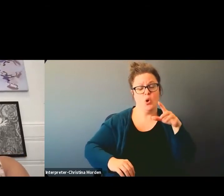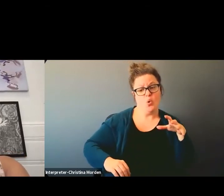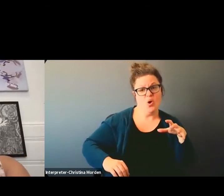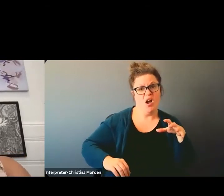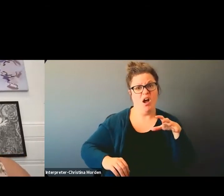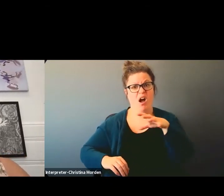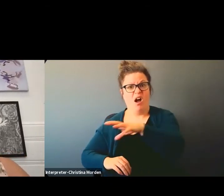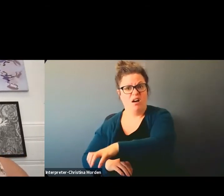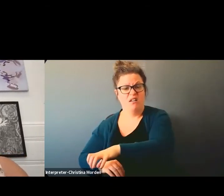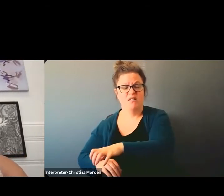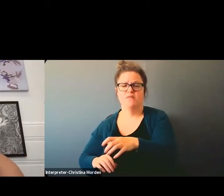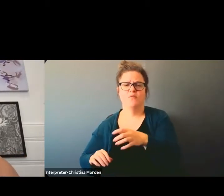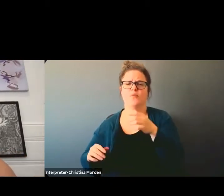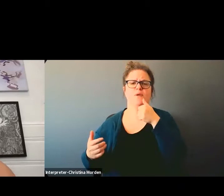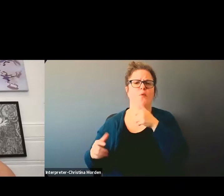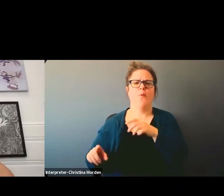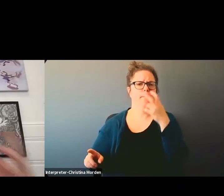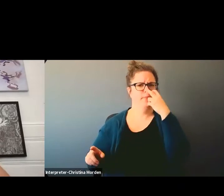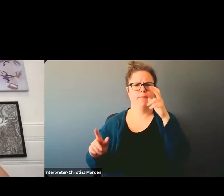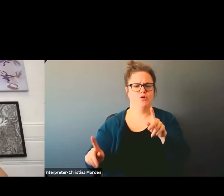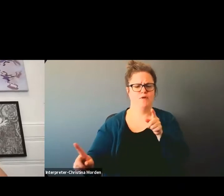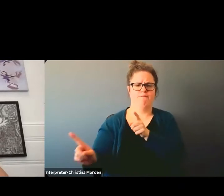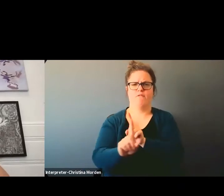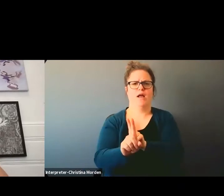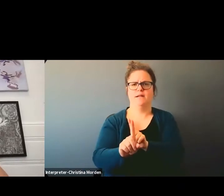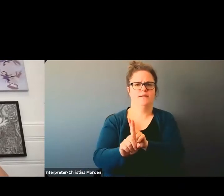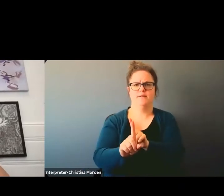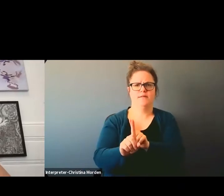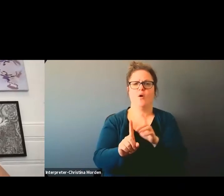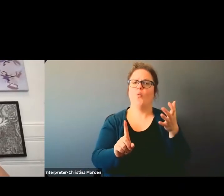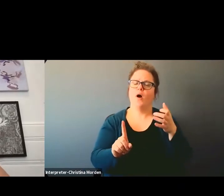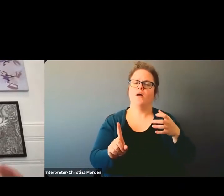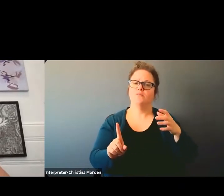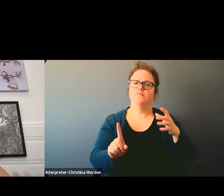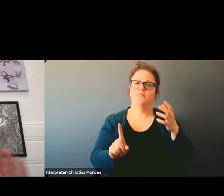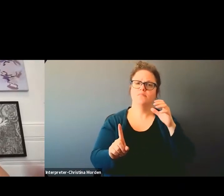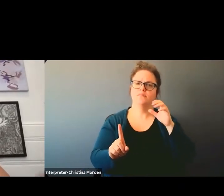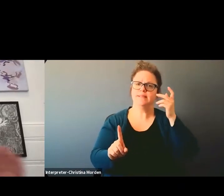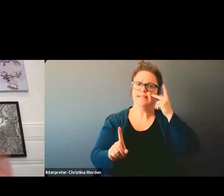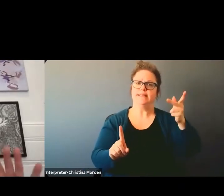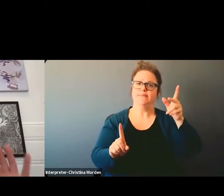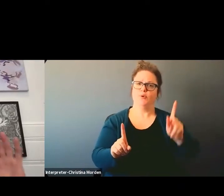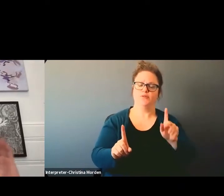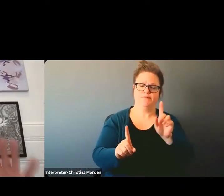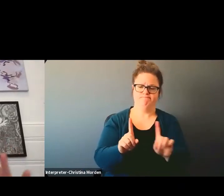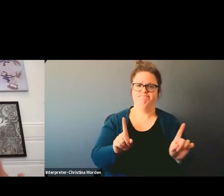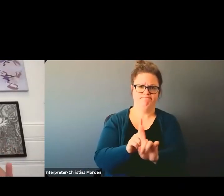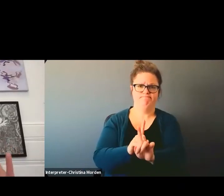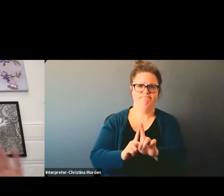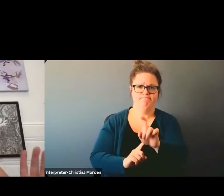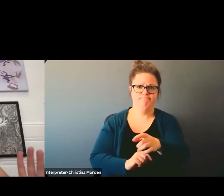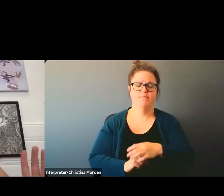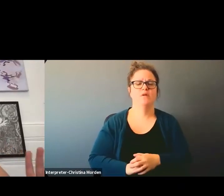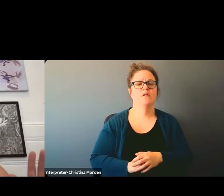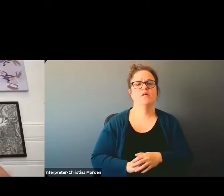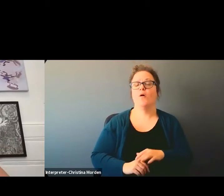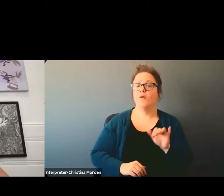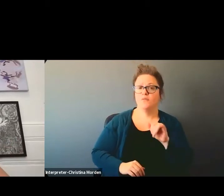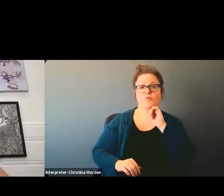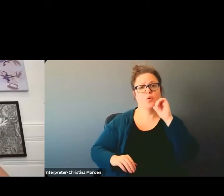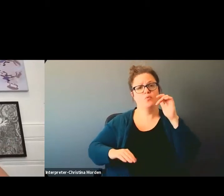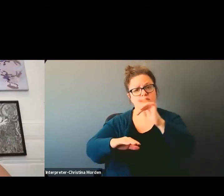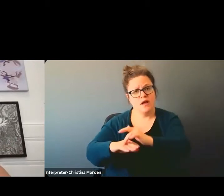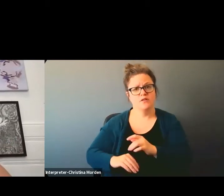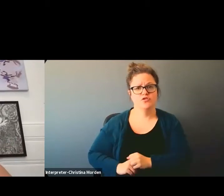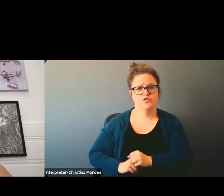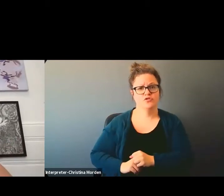front of you, and that's dangerous for them. Another thing is do not touch, talk, feed, or